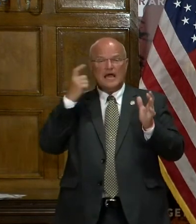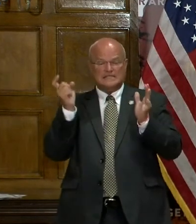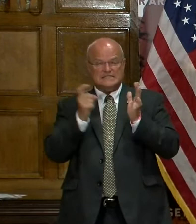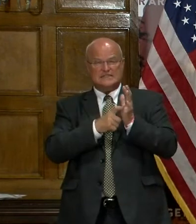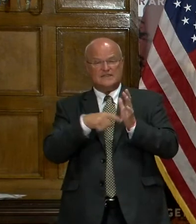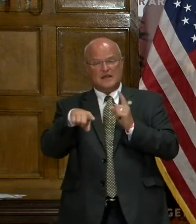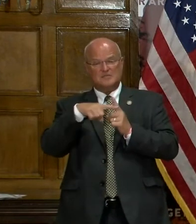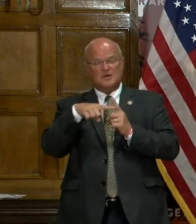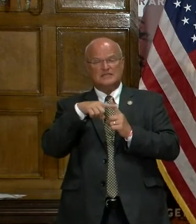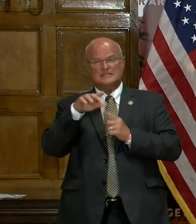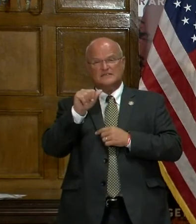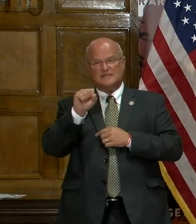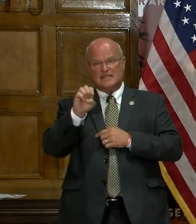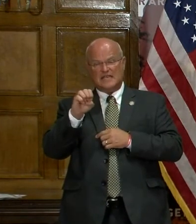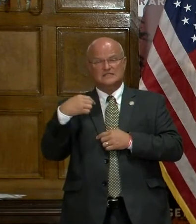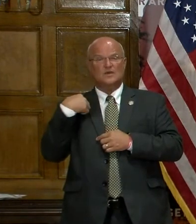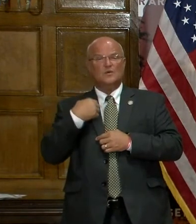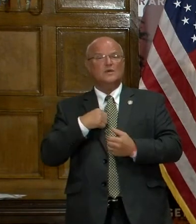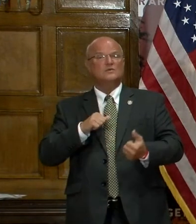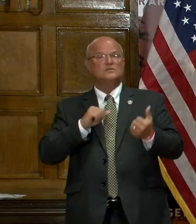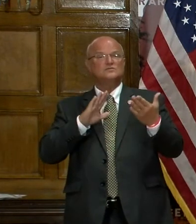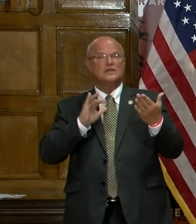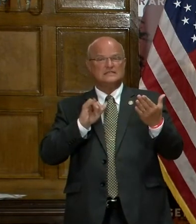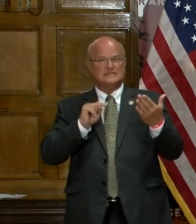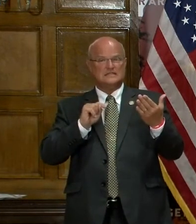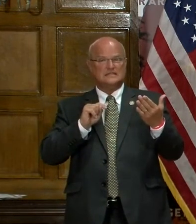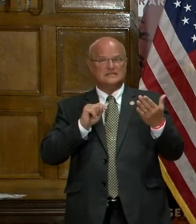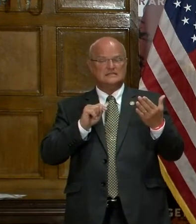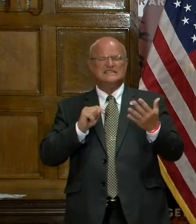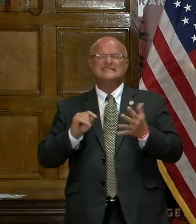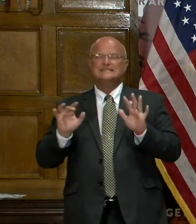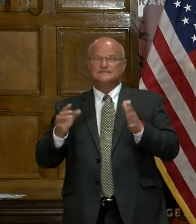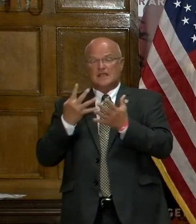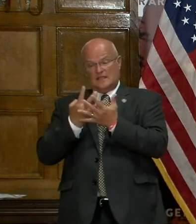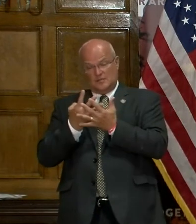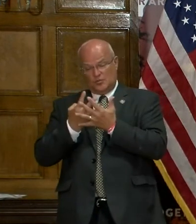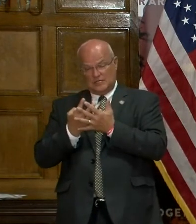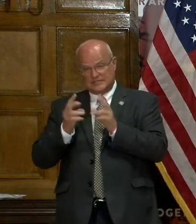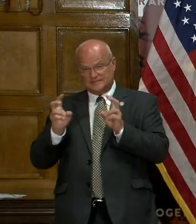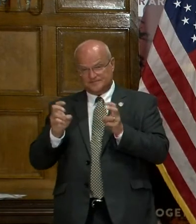a positive case, then we address it. In the prison environment,